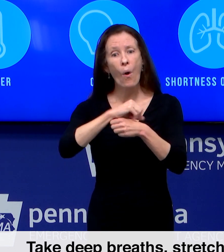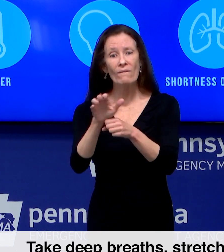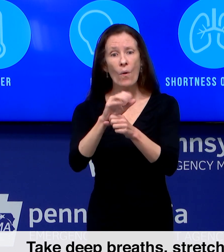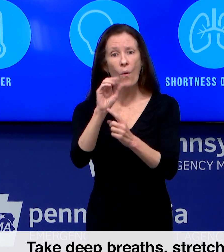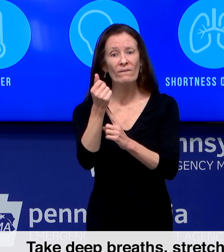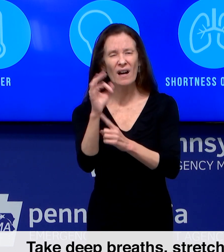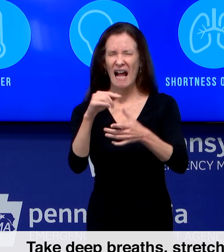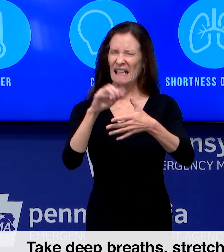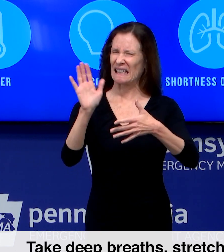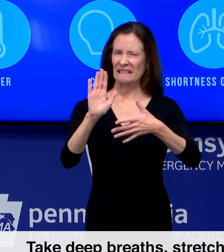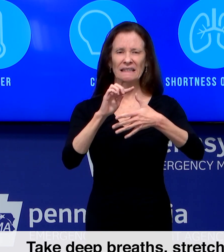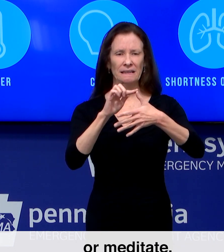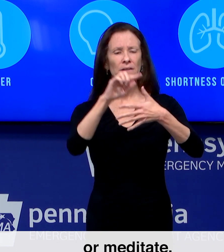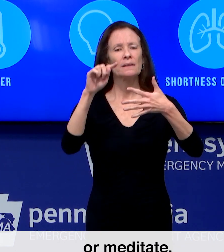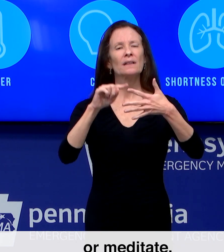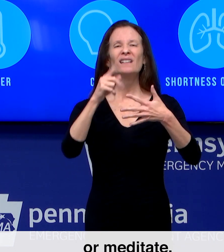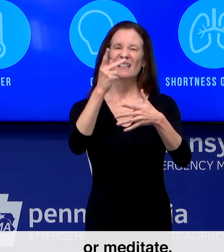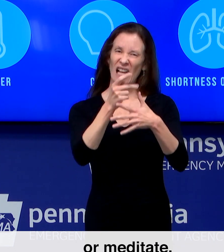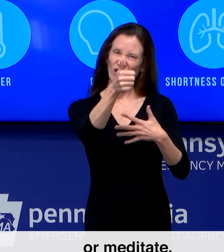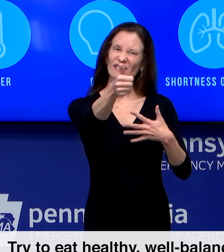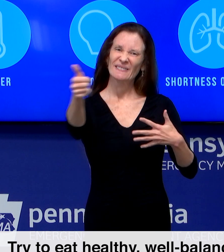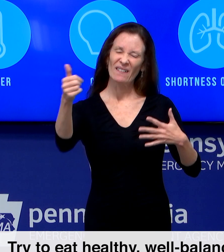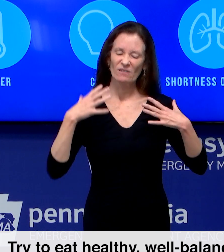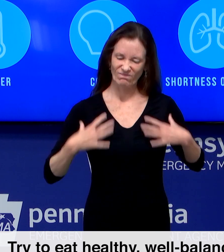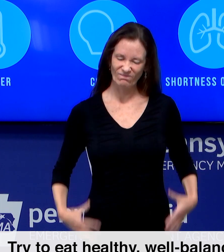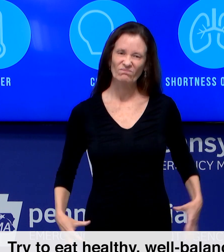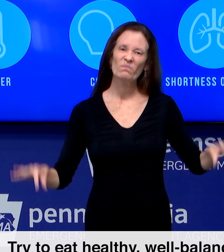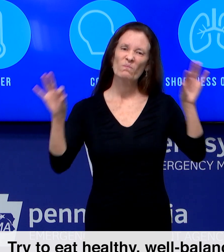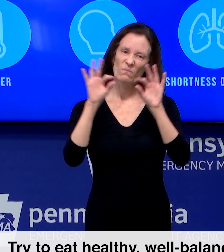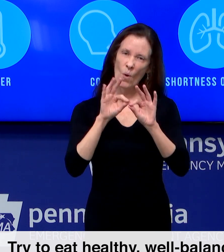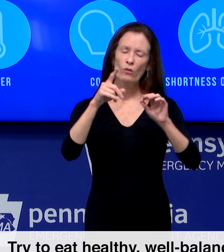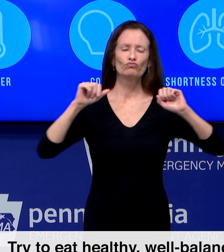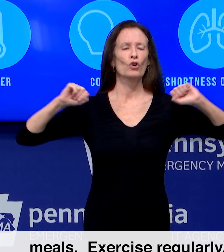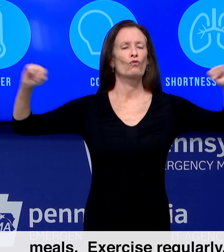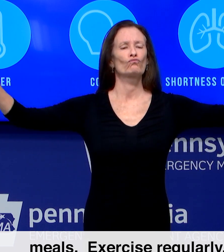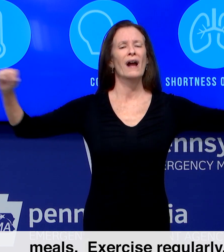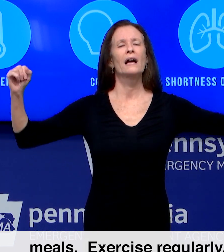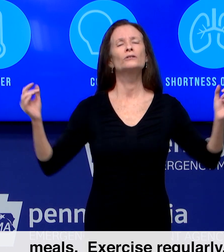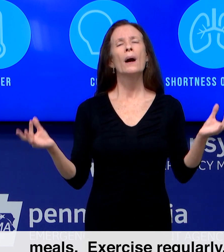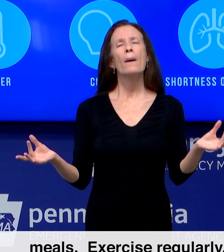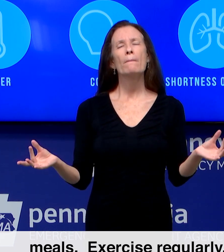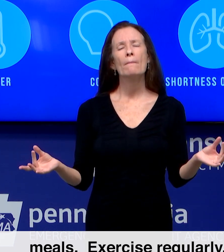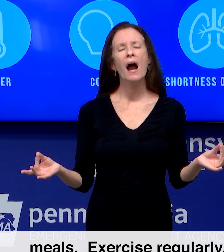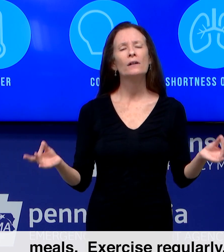deep breaths, stretch, or meditate. Try to eat healthy, well balanced meals. Exercise